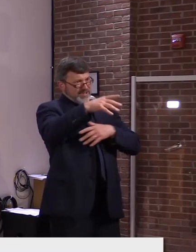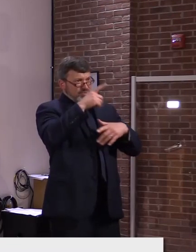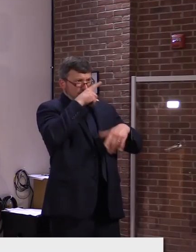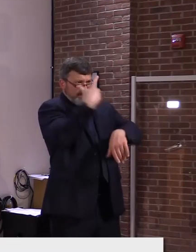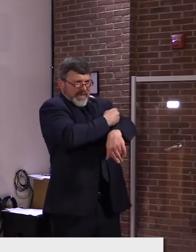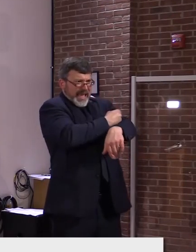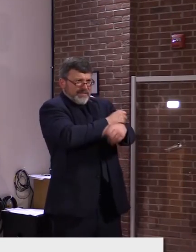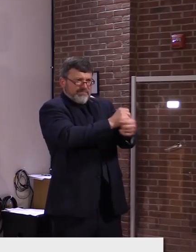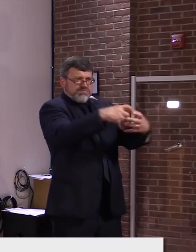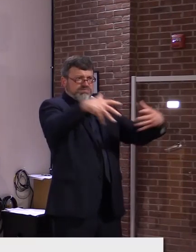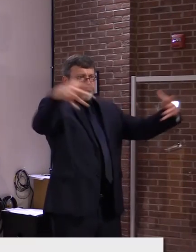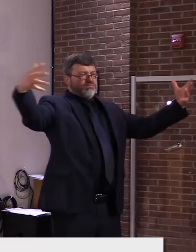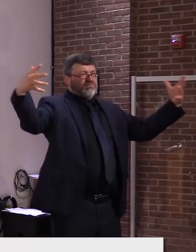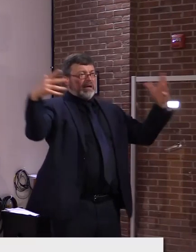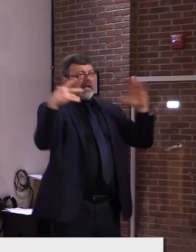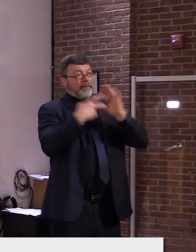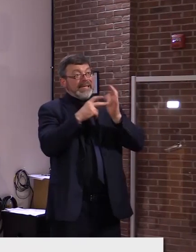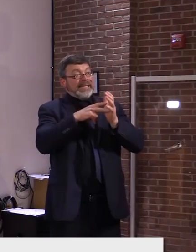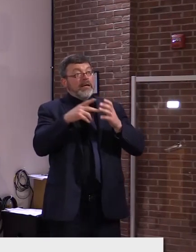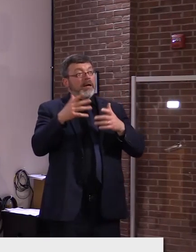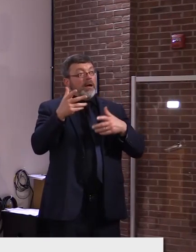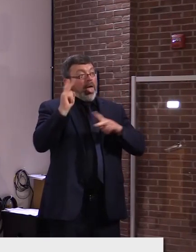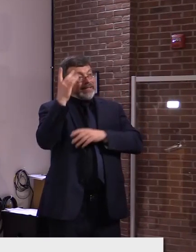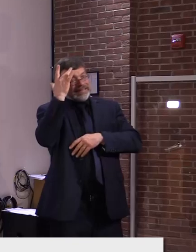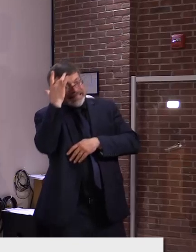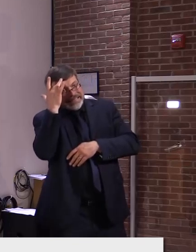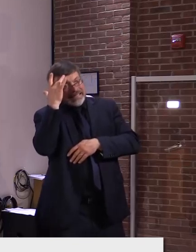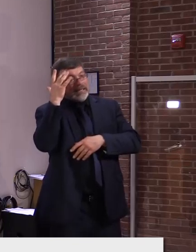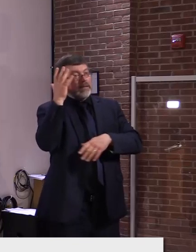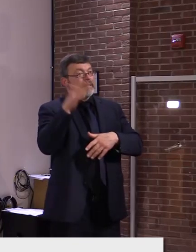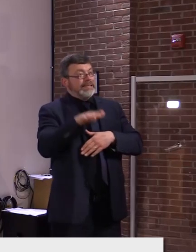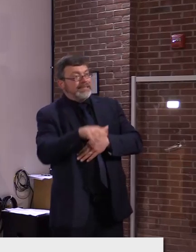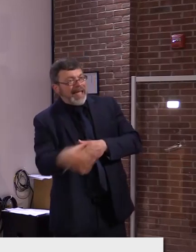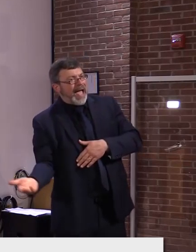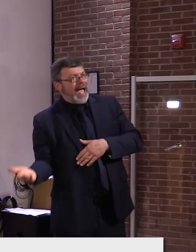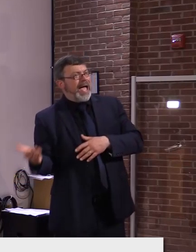all sorts get passed from people to people, we'll see much less of that.